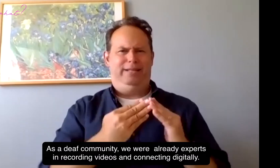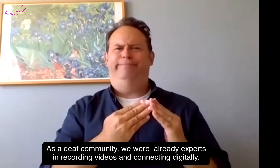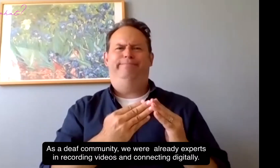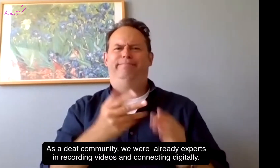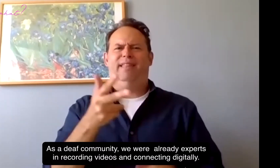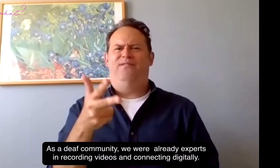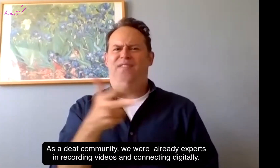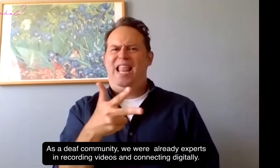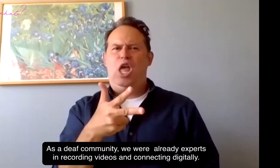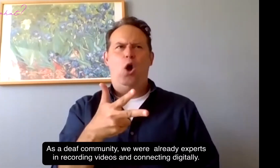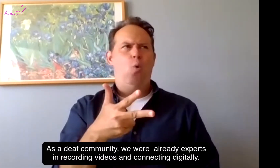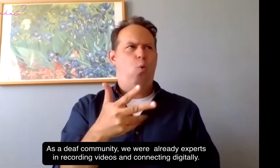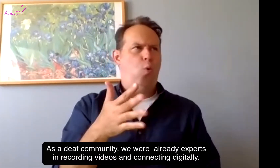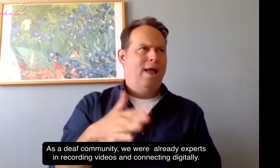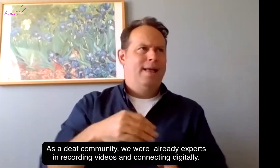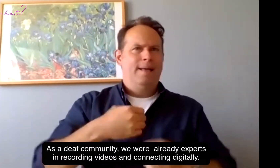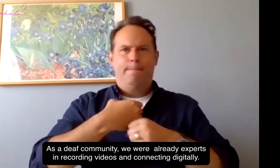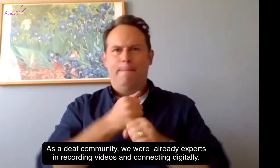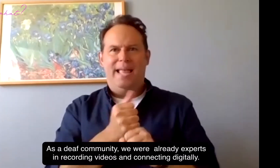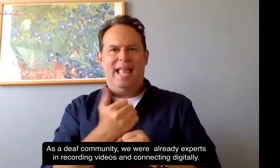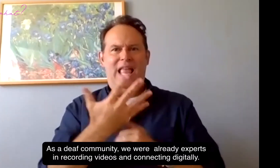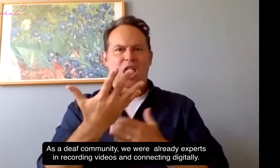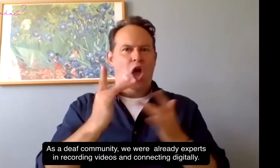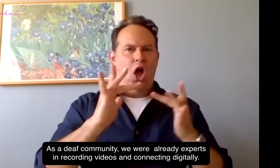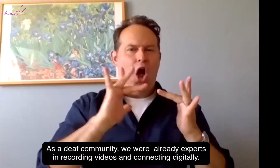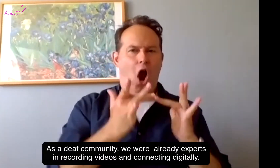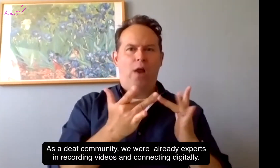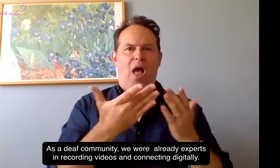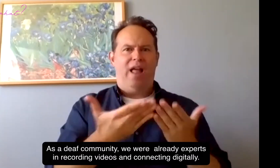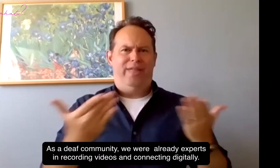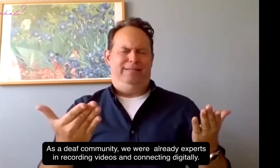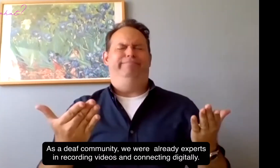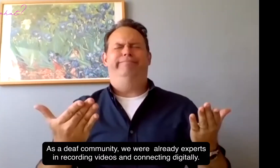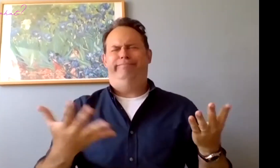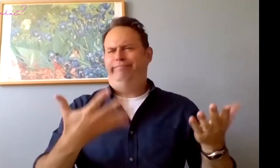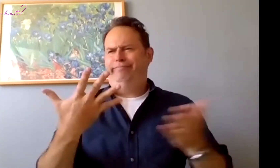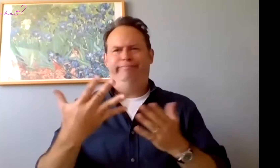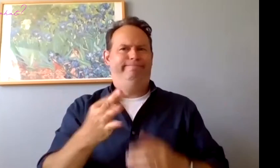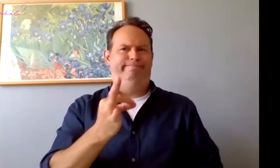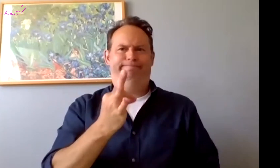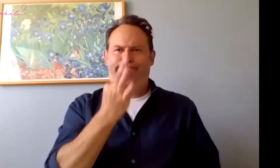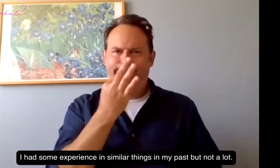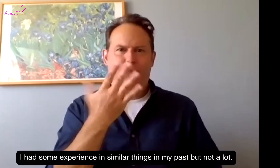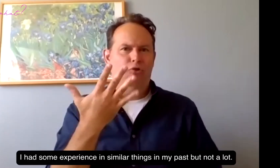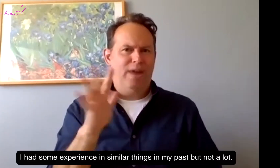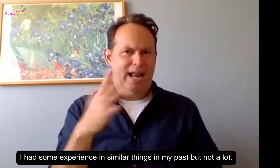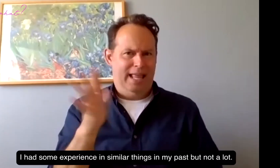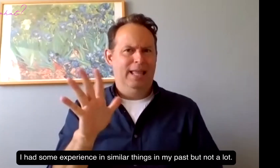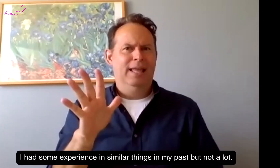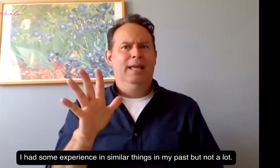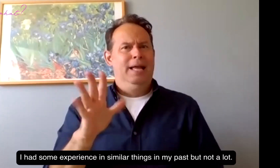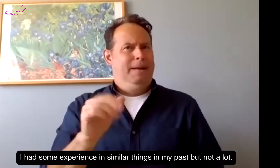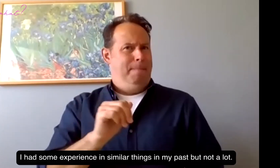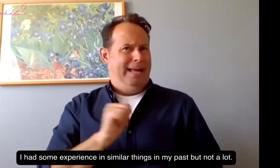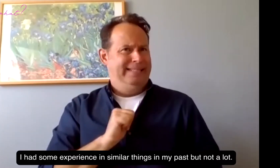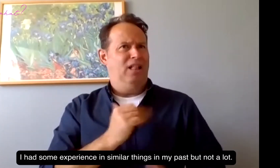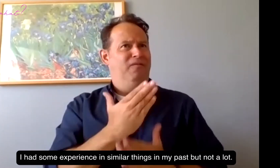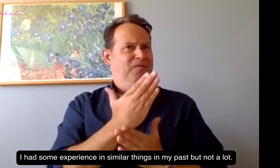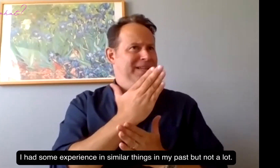As a Deaf community, we were already experts in recording videos and connecting digitally. I had some experience in similar